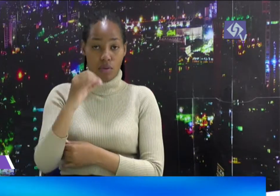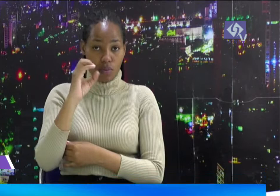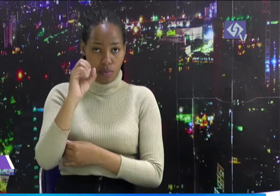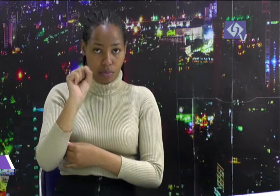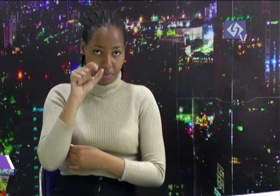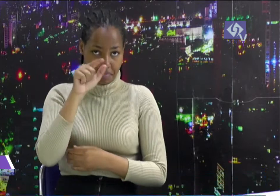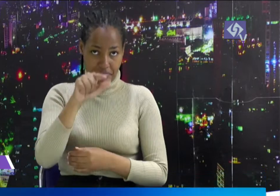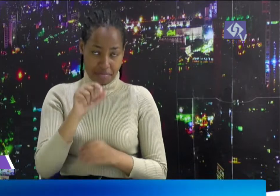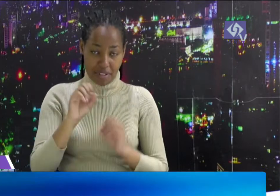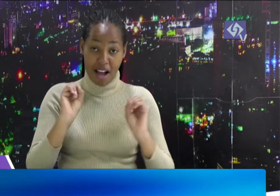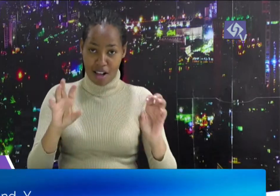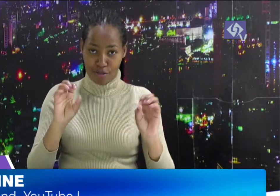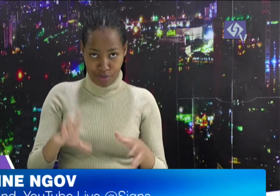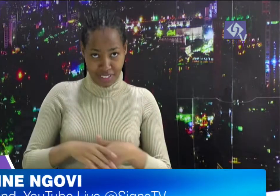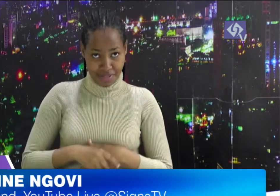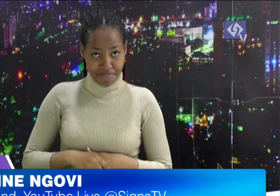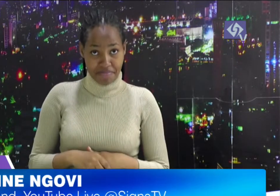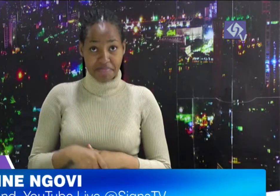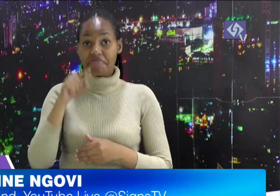as Kanjo.